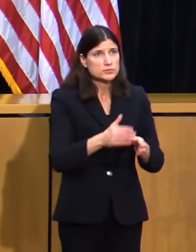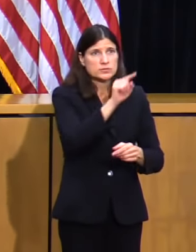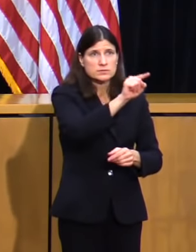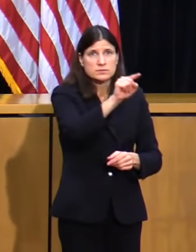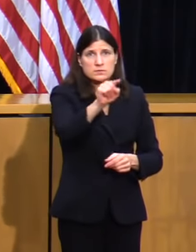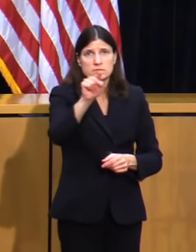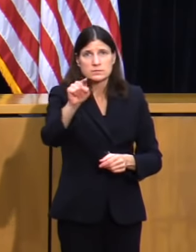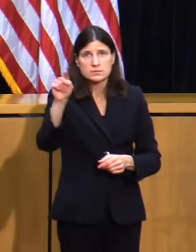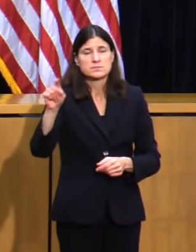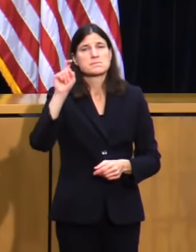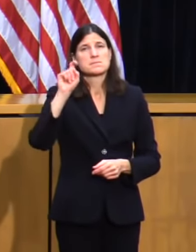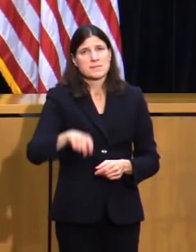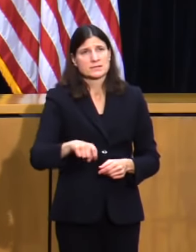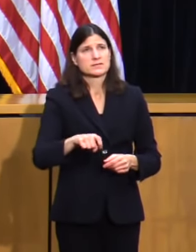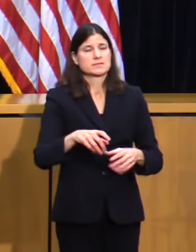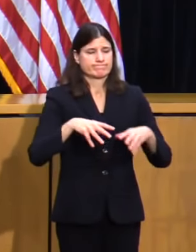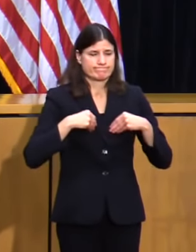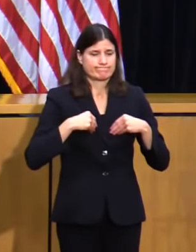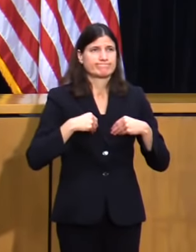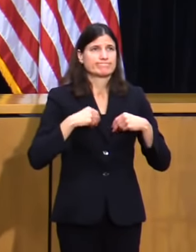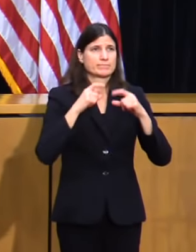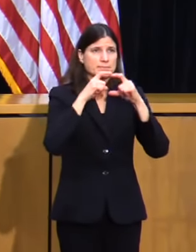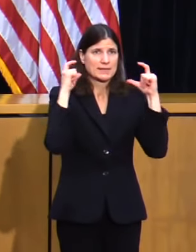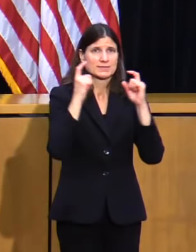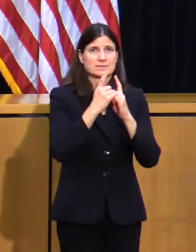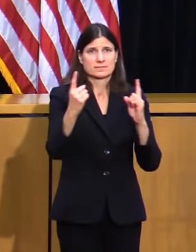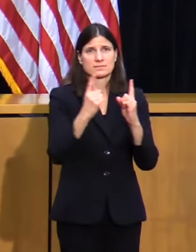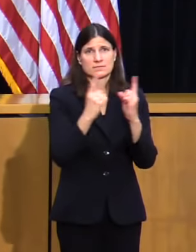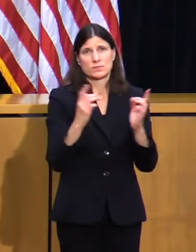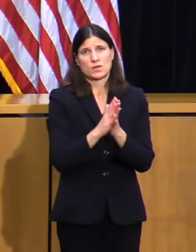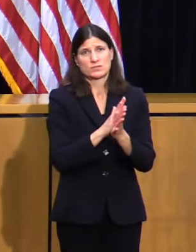and to up their game and to recognize